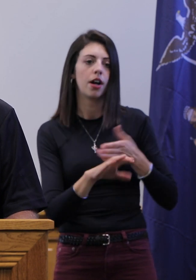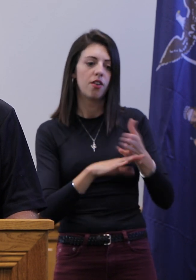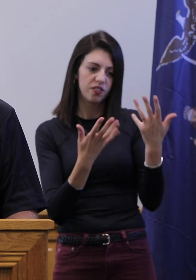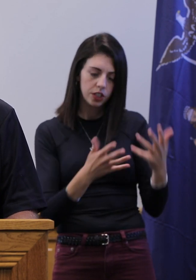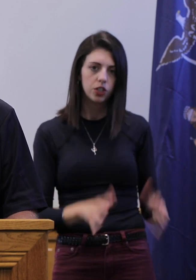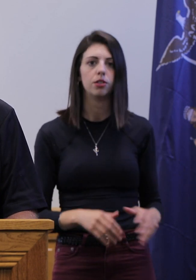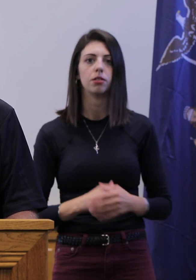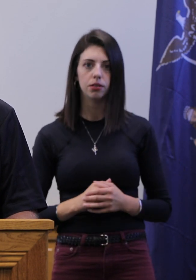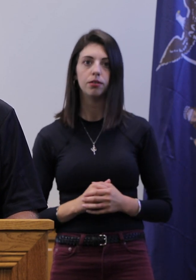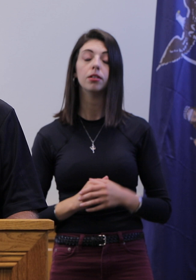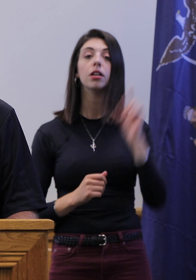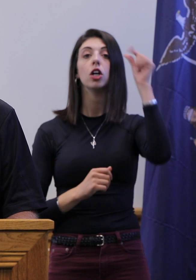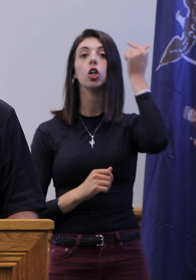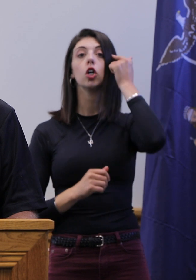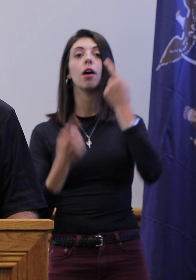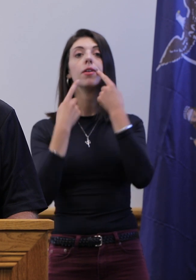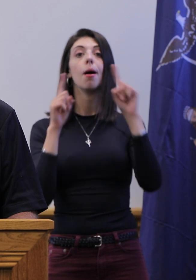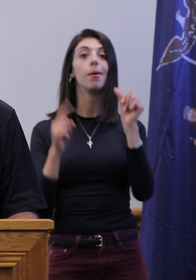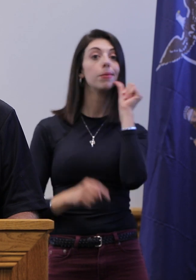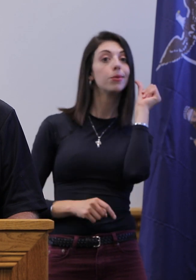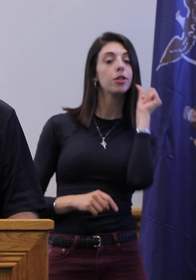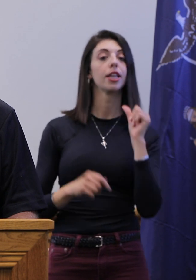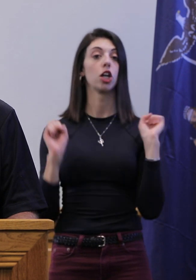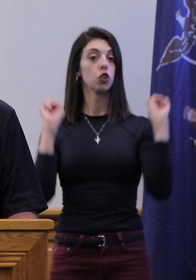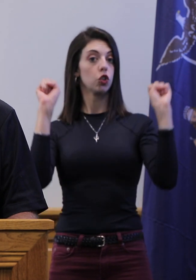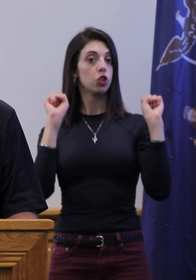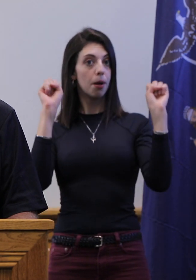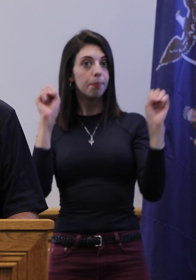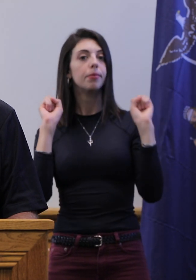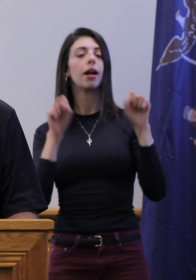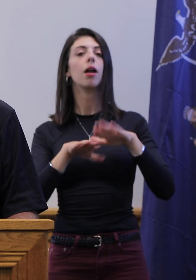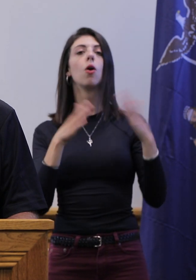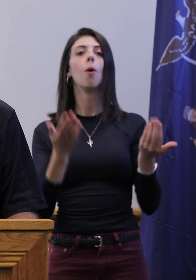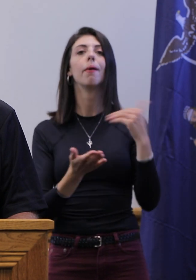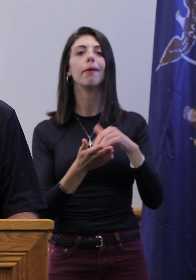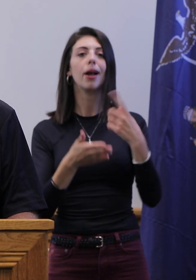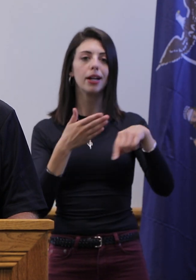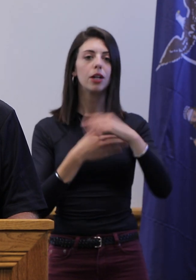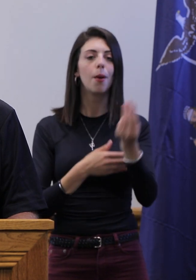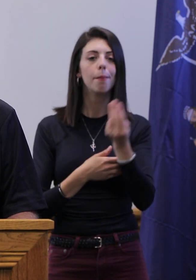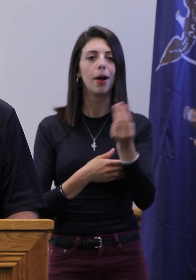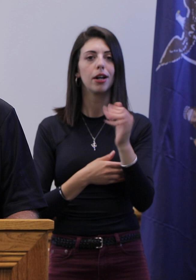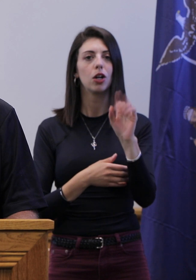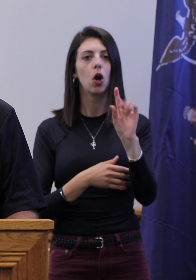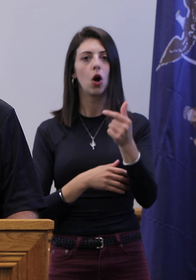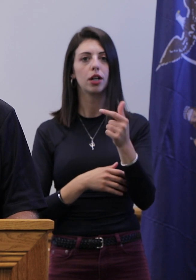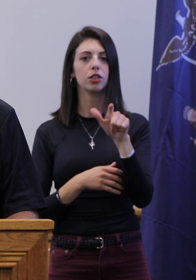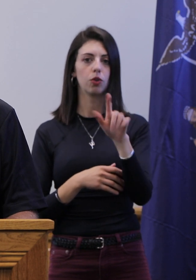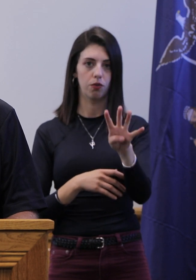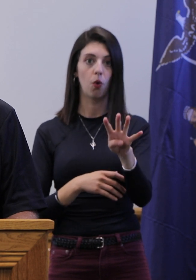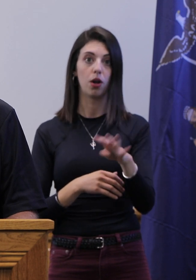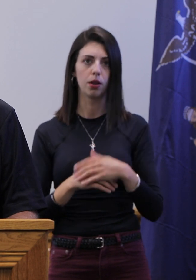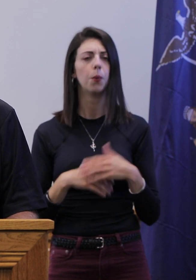The governor announced yesterday that gyms and fitness centers will be allowed to reopen starting next Monday, August 24th. Again, there